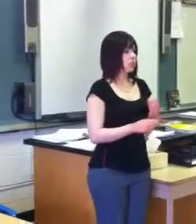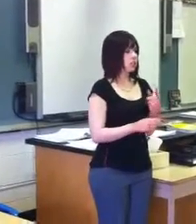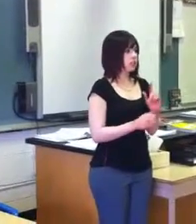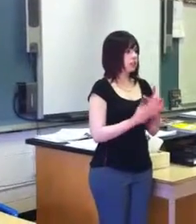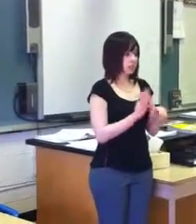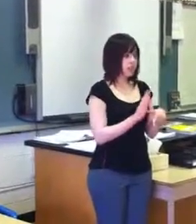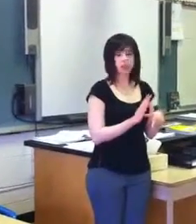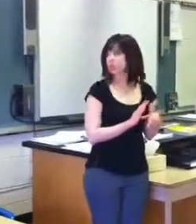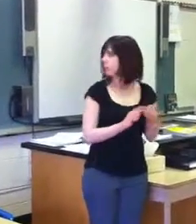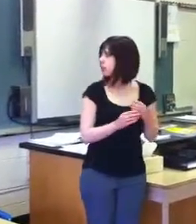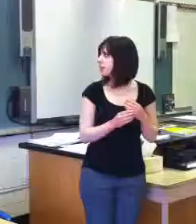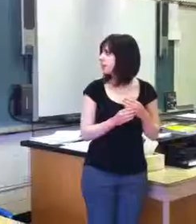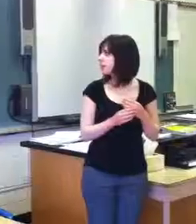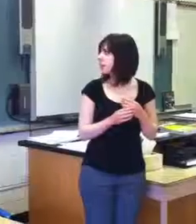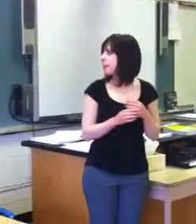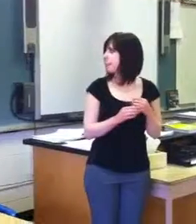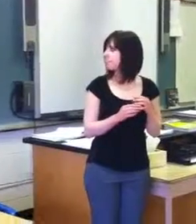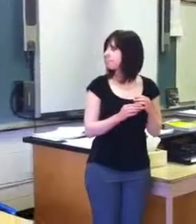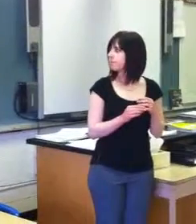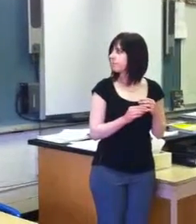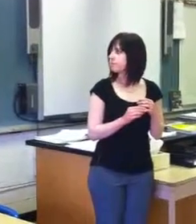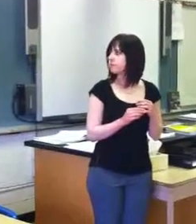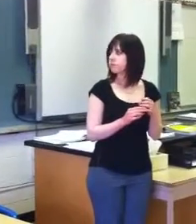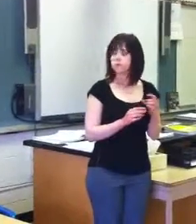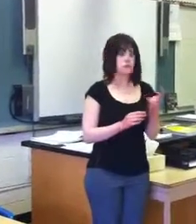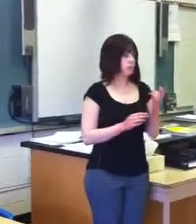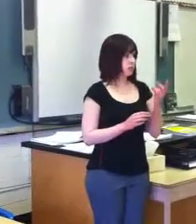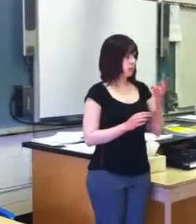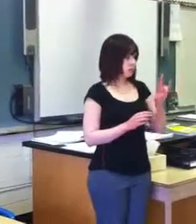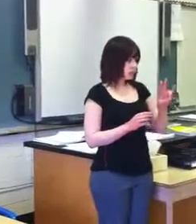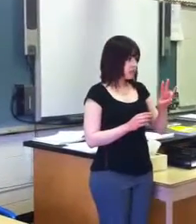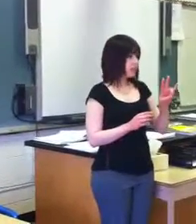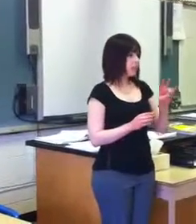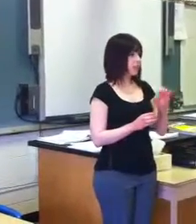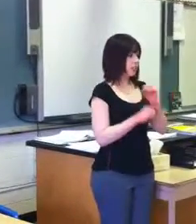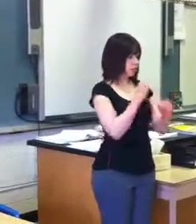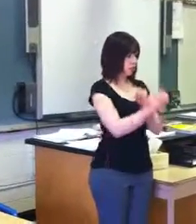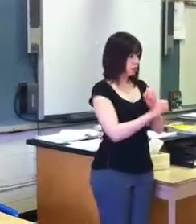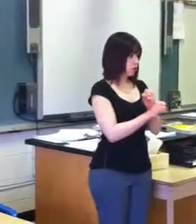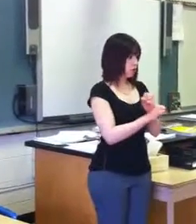important. So at 7 years old, he started going blind. Add that if you don't have it.